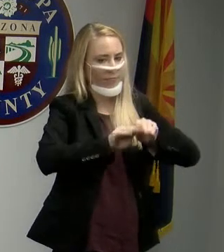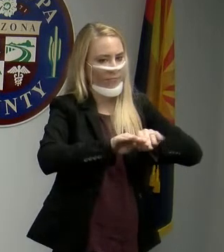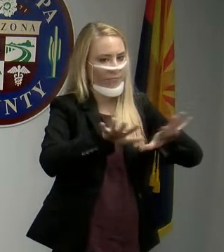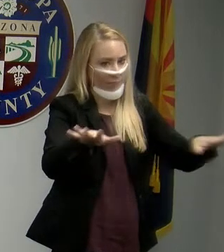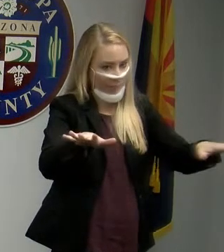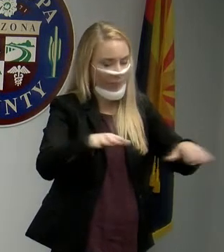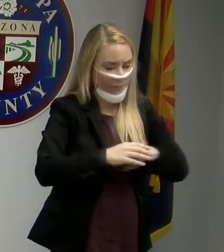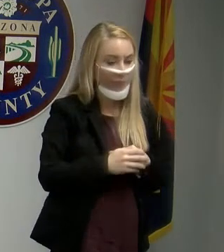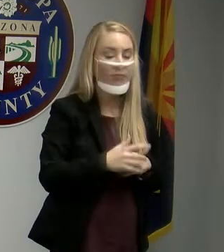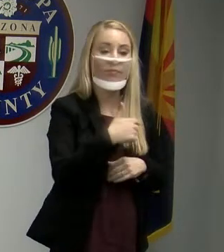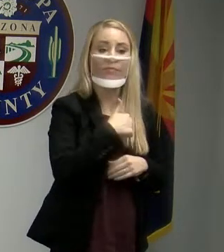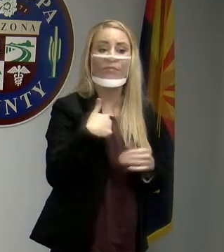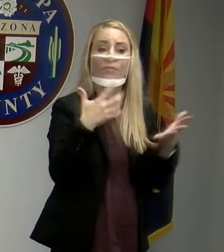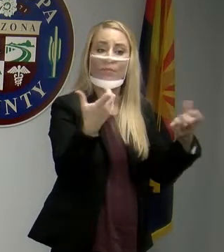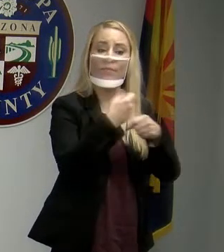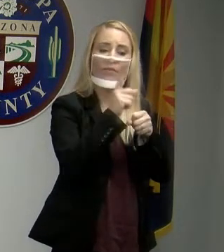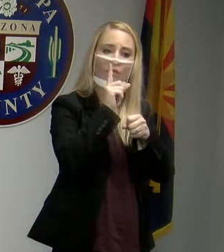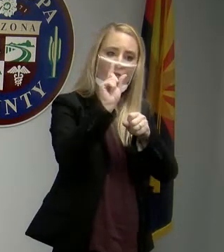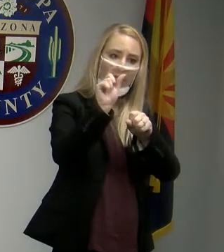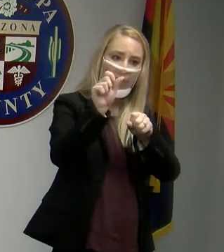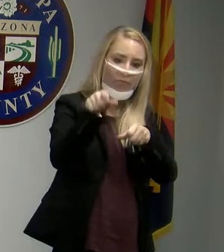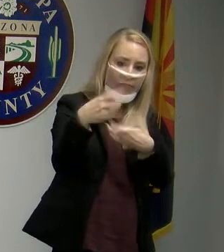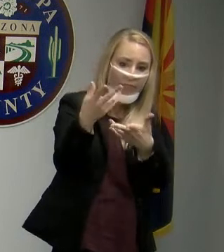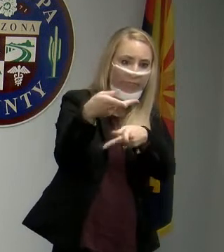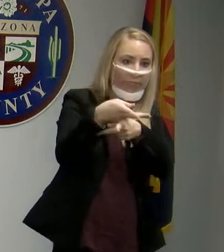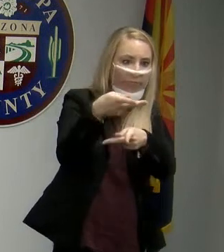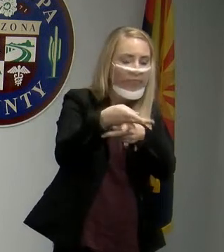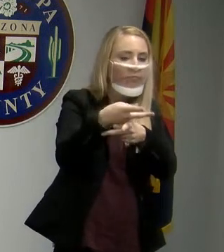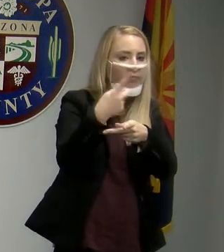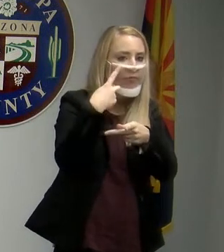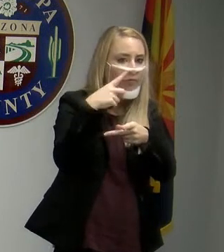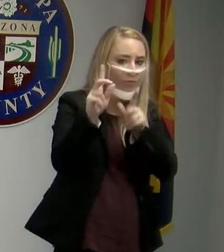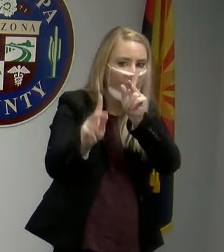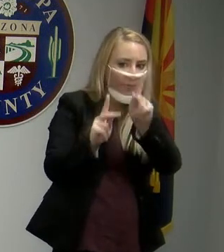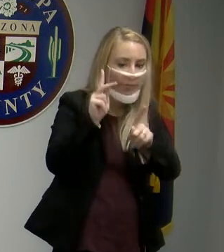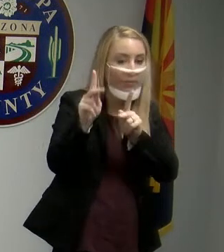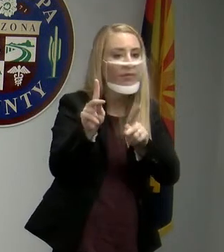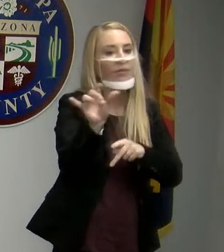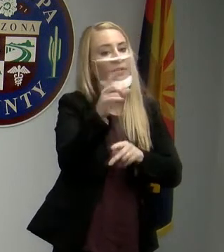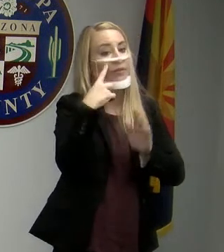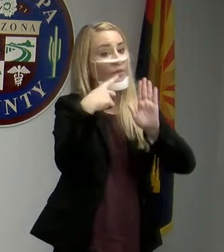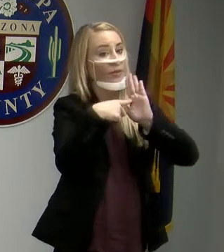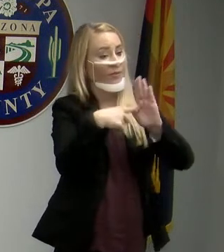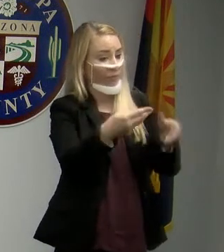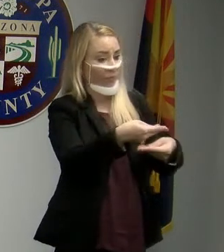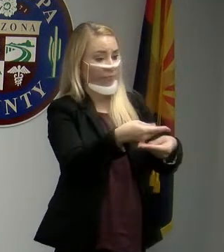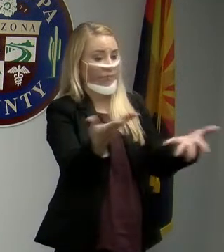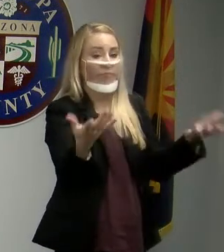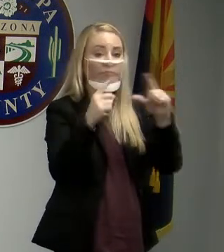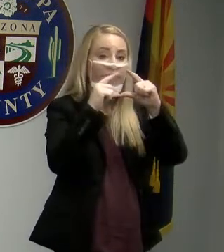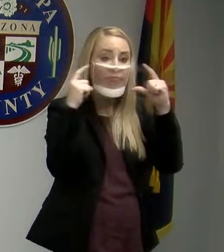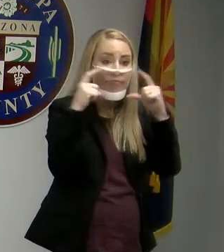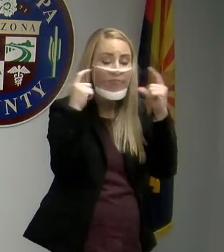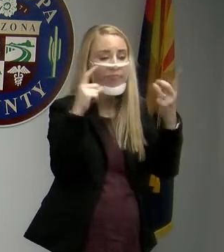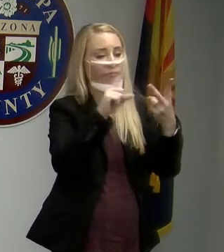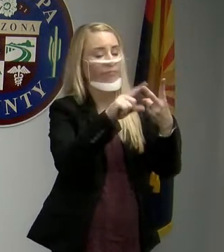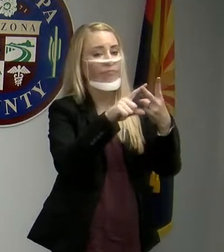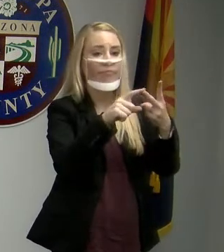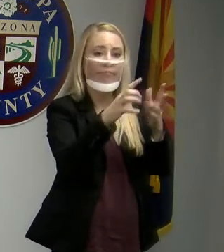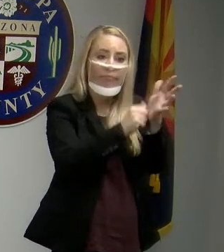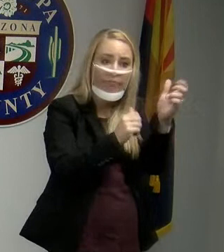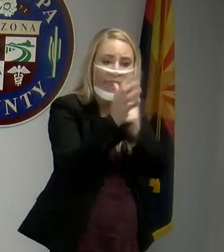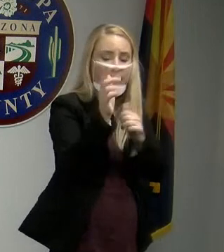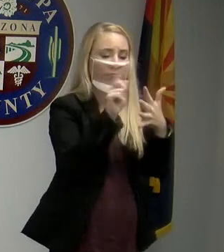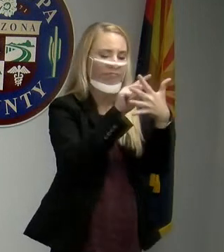for our most vulnerable, particularly the procurement and distribution of personal protective equipment. In this same